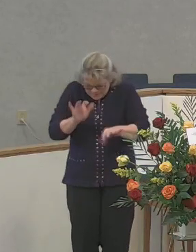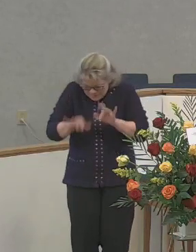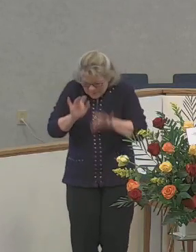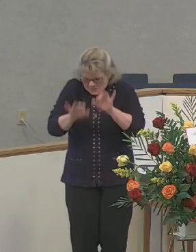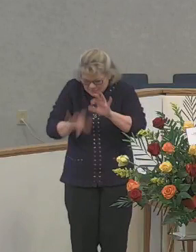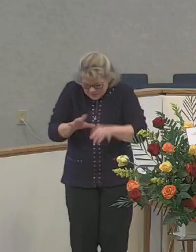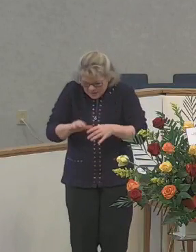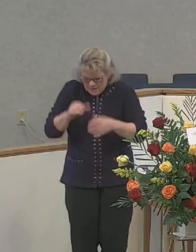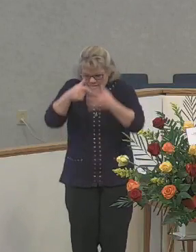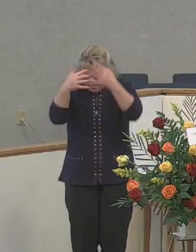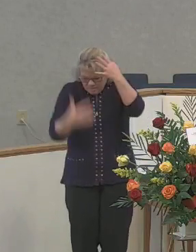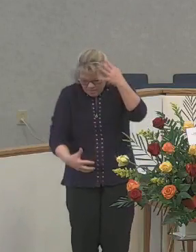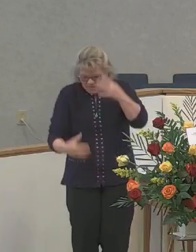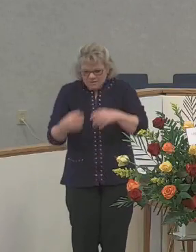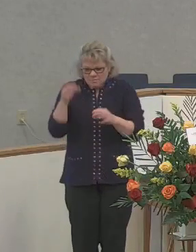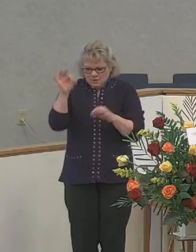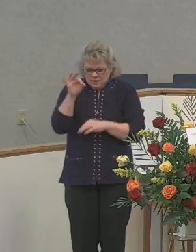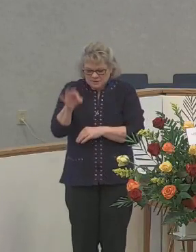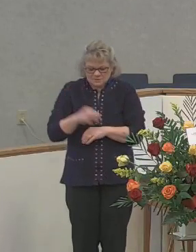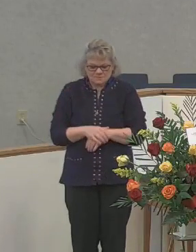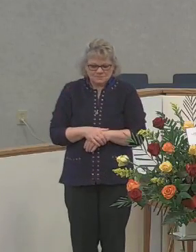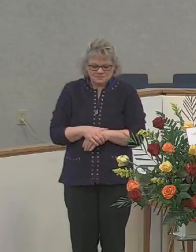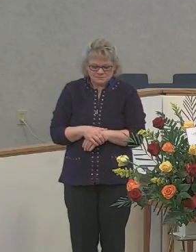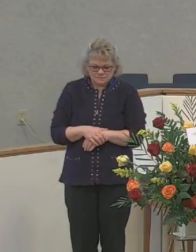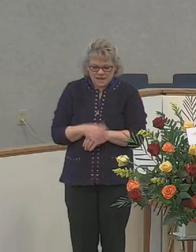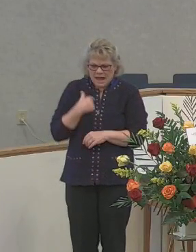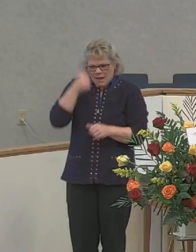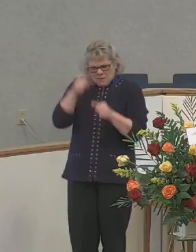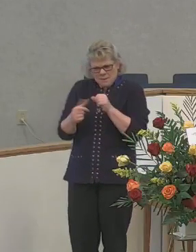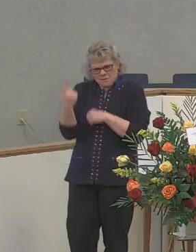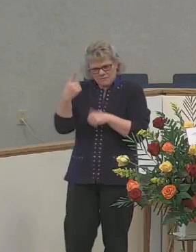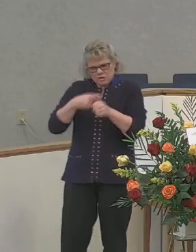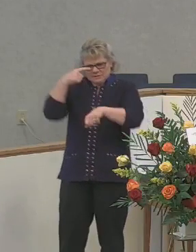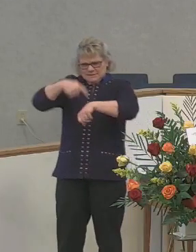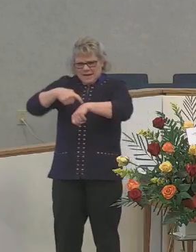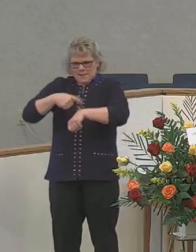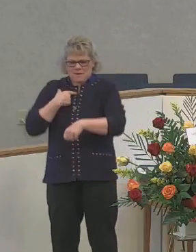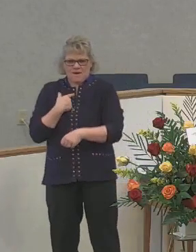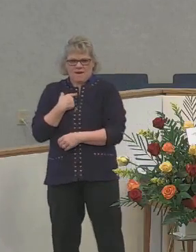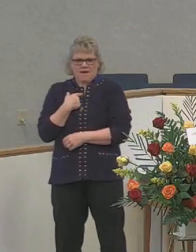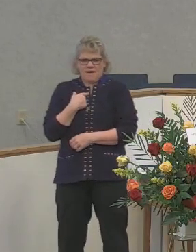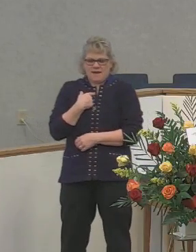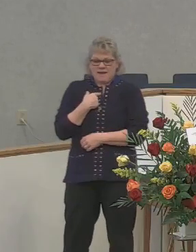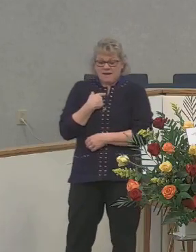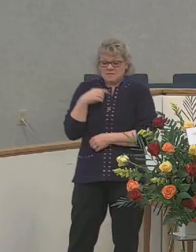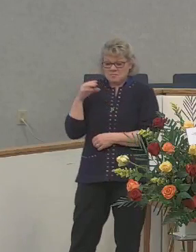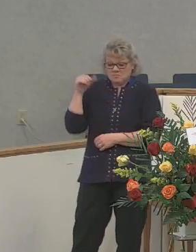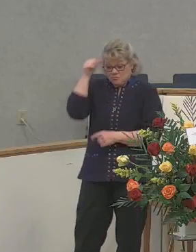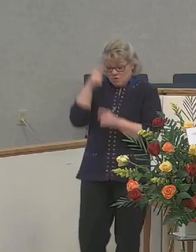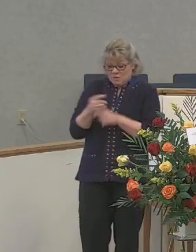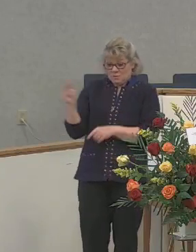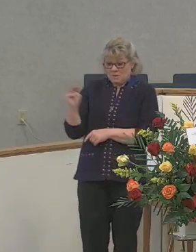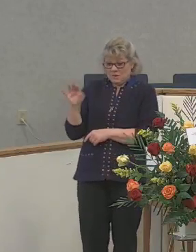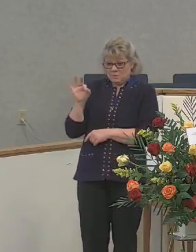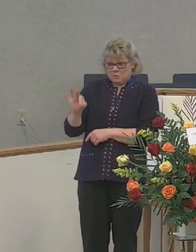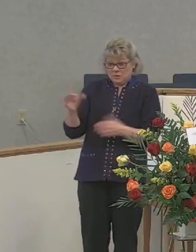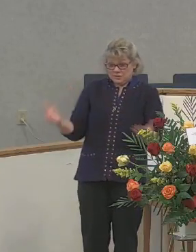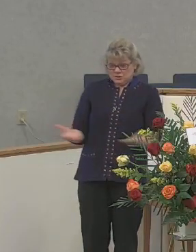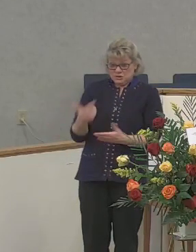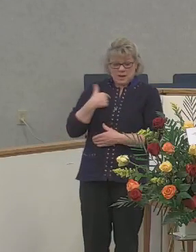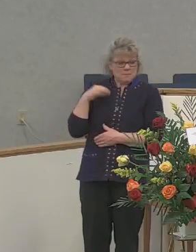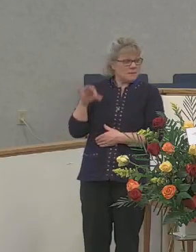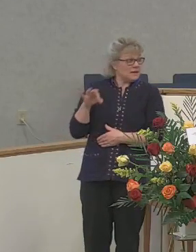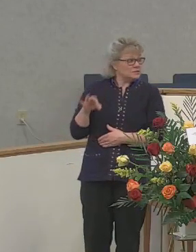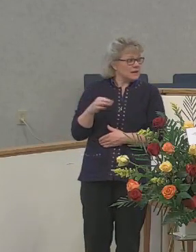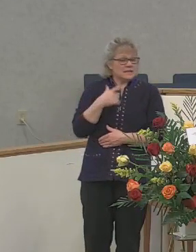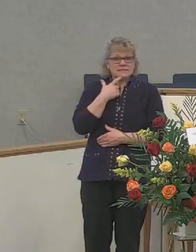in the back with all of that. And I remember one of the very first times that I had Brother Marion preach here. When I was pastoring, I